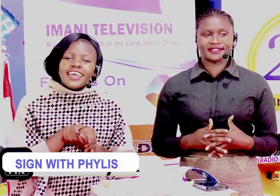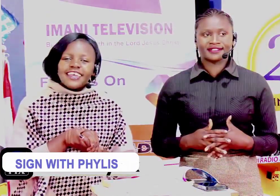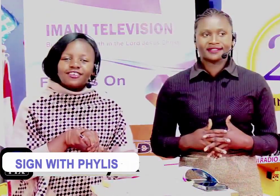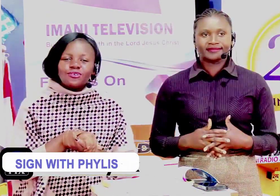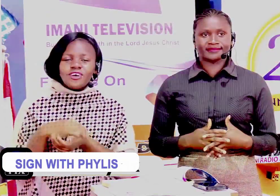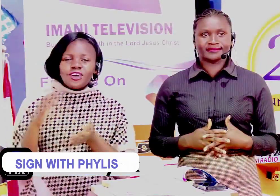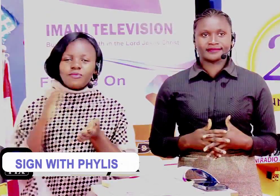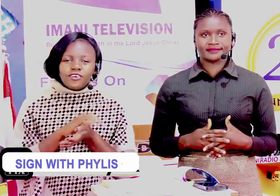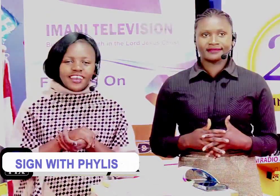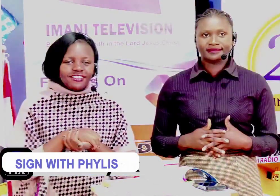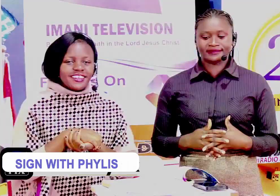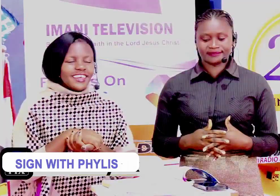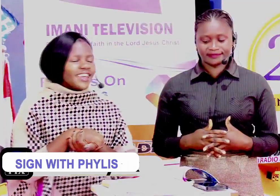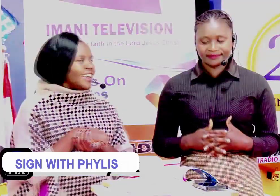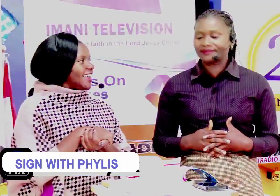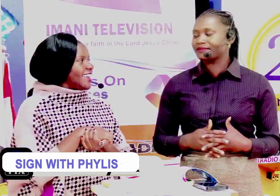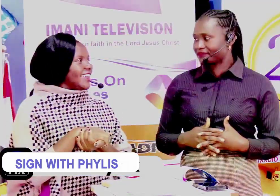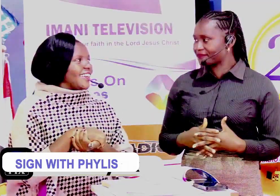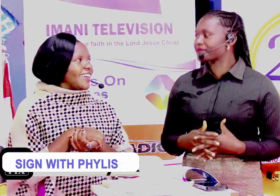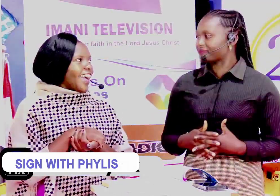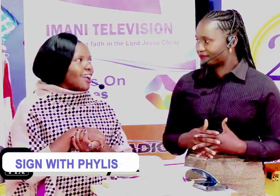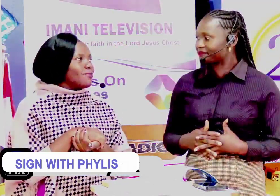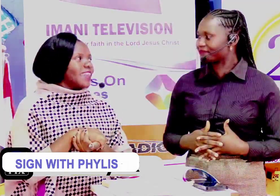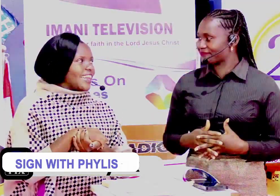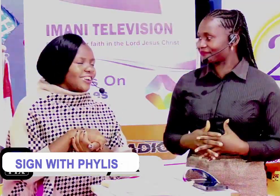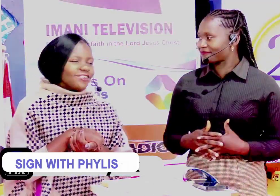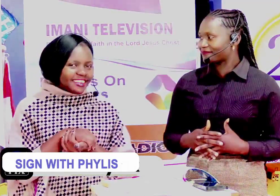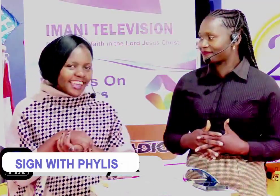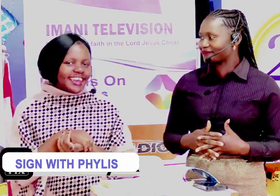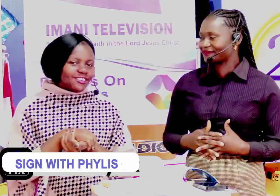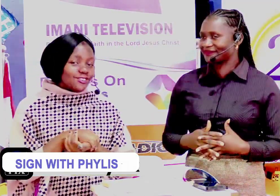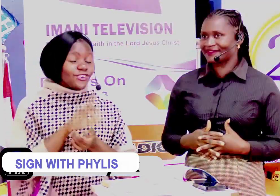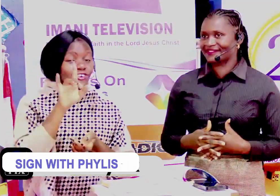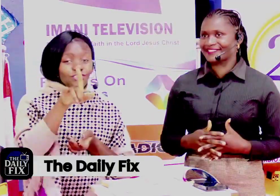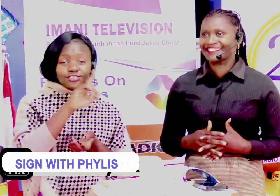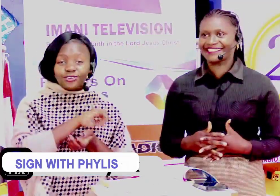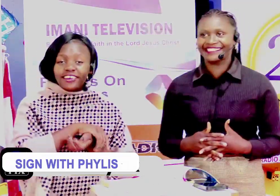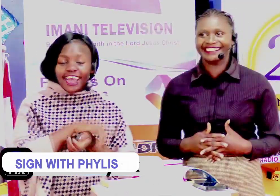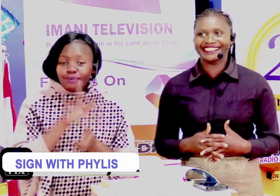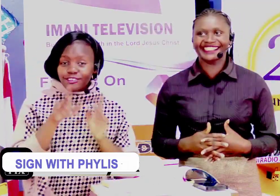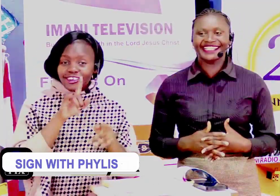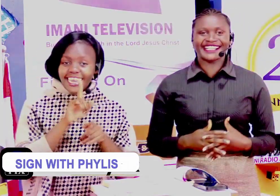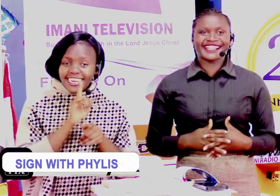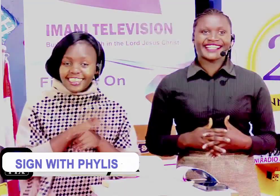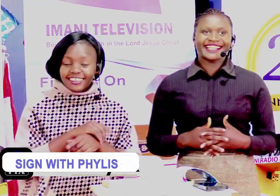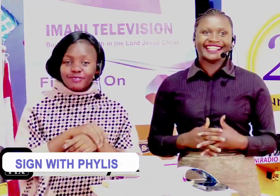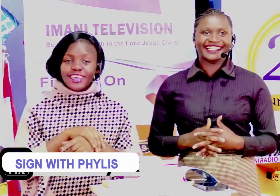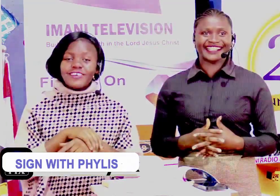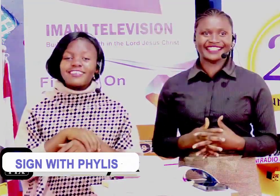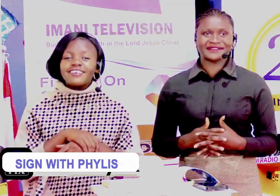do pronouns, and I'll be learning on the sideline. So don't worry, I'm also learning at the same time as you.